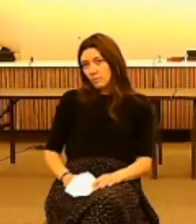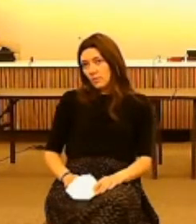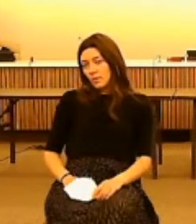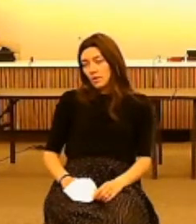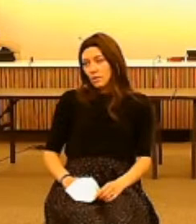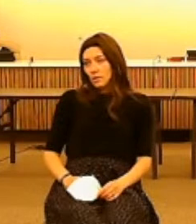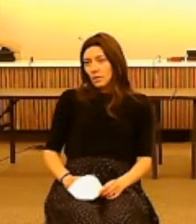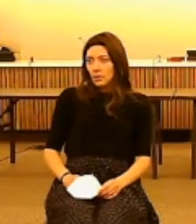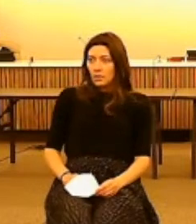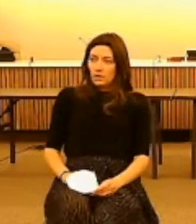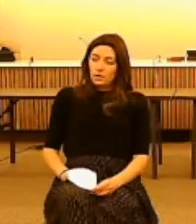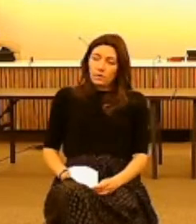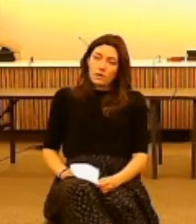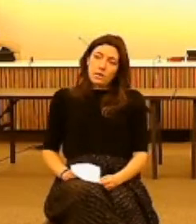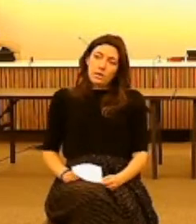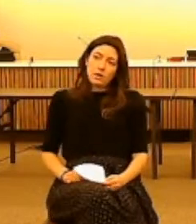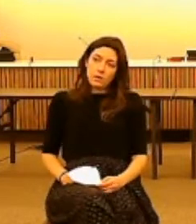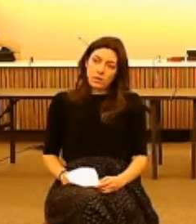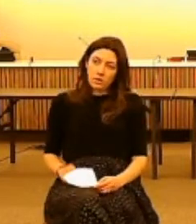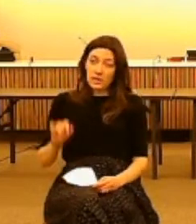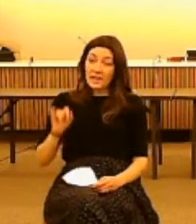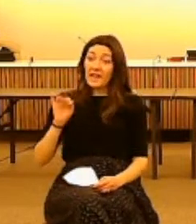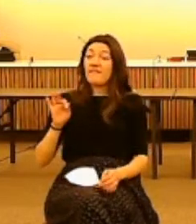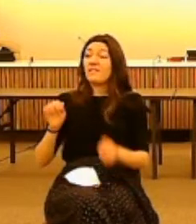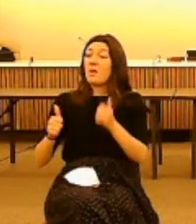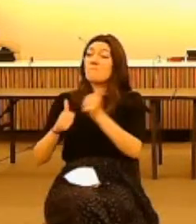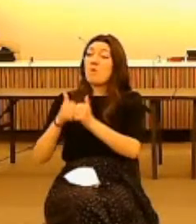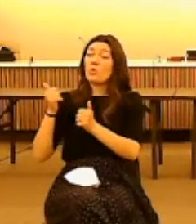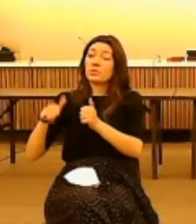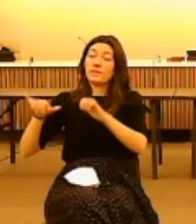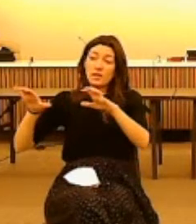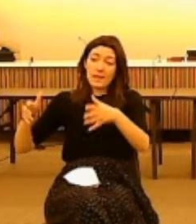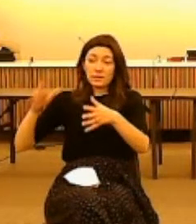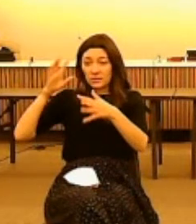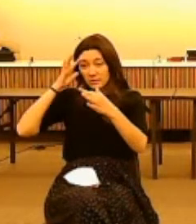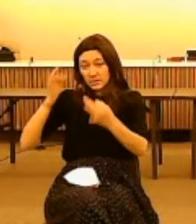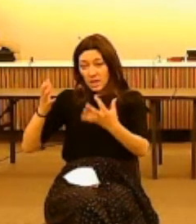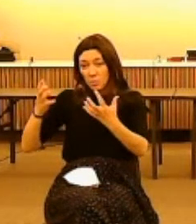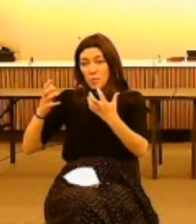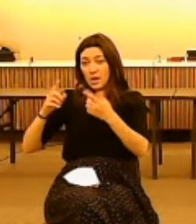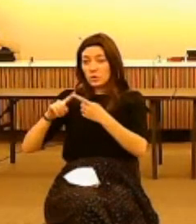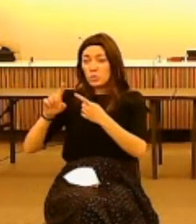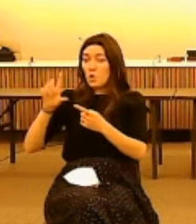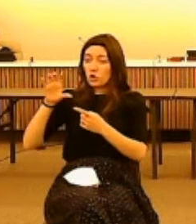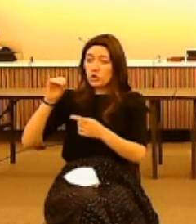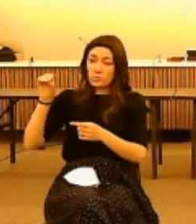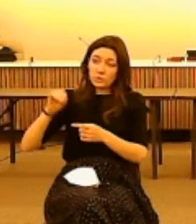if the majority of the collective decides that they want to do 100% green energy,